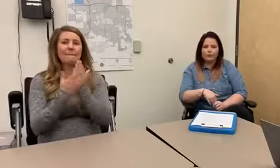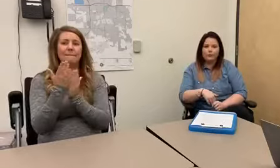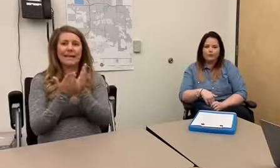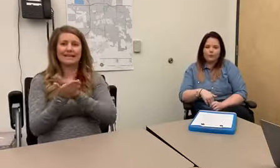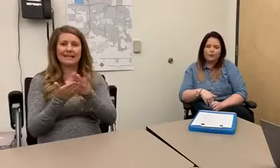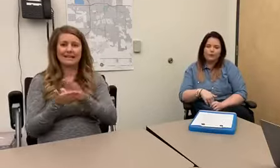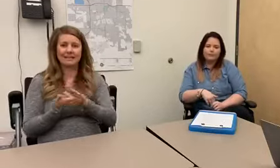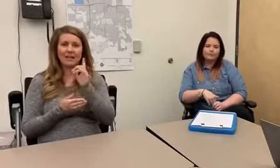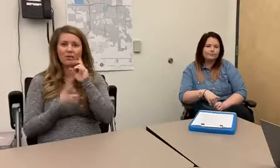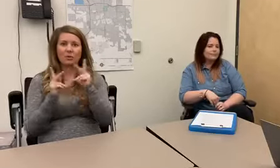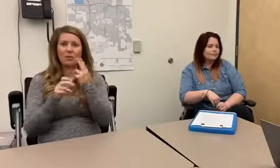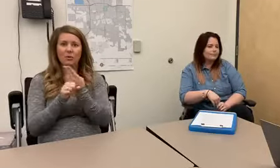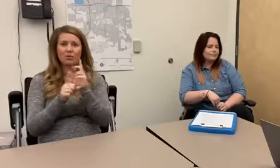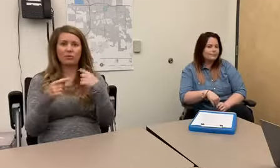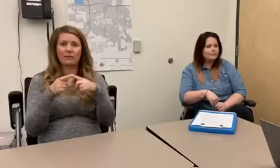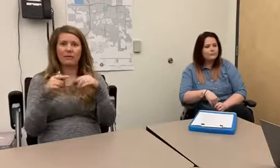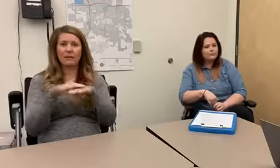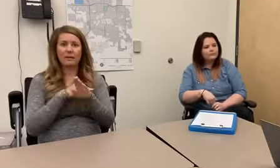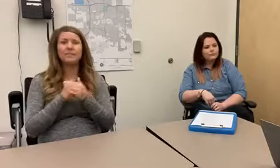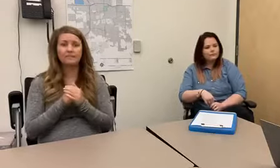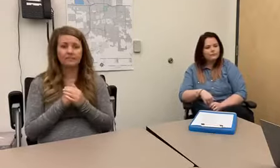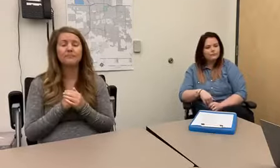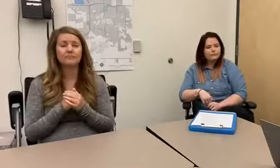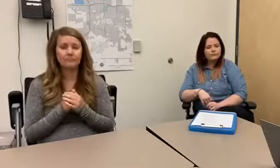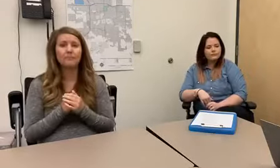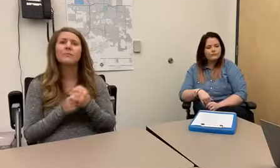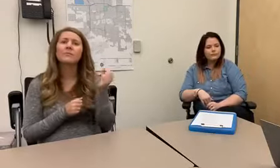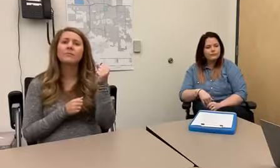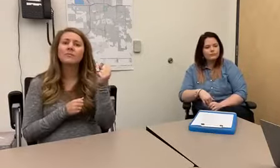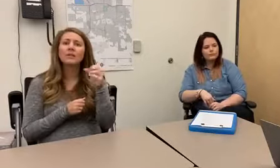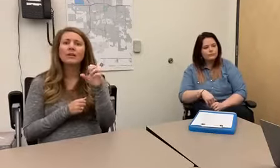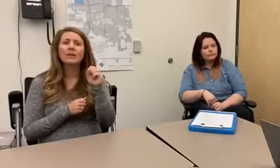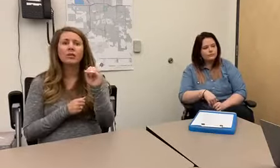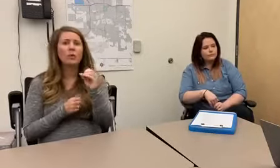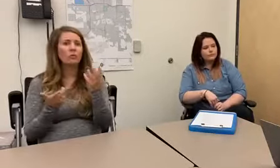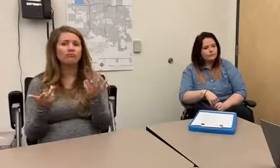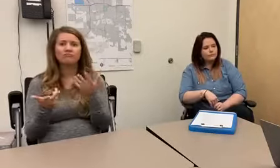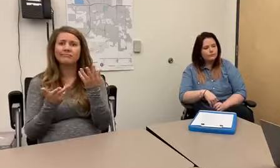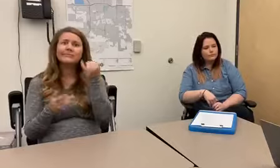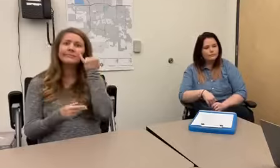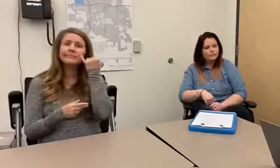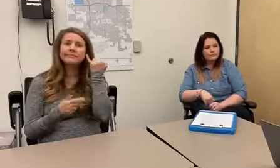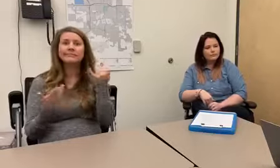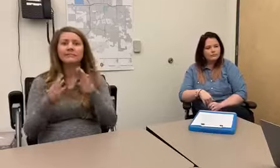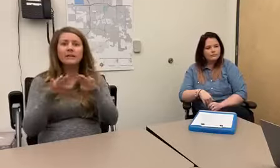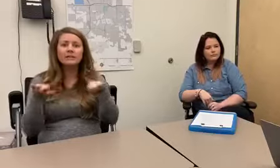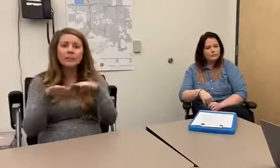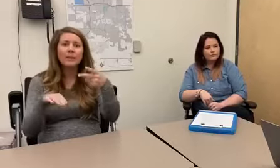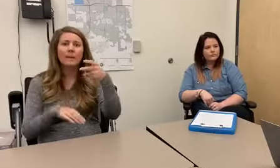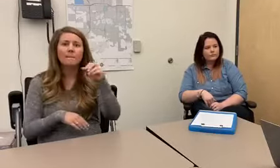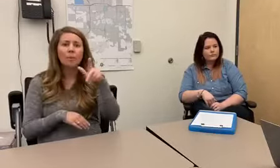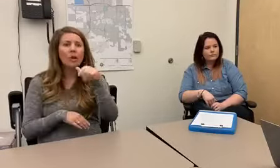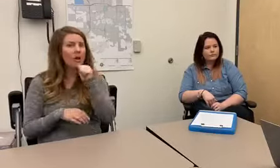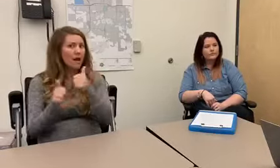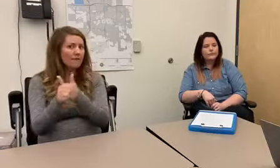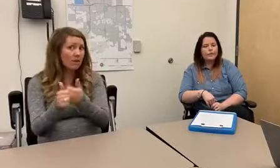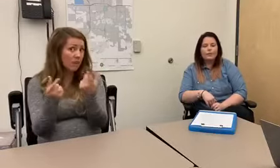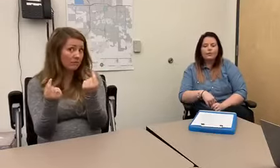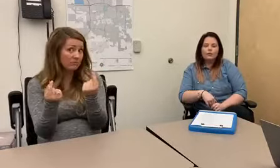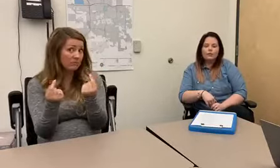as they come in. Yeah, and so what if a pool isn't following these guidelines? So